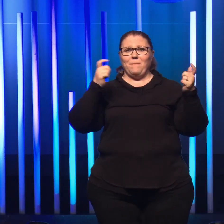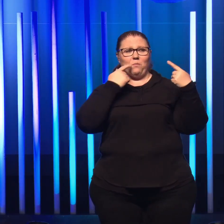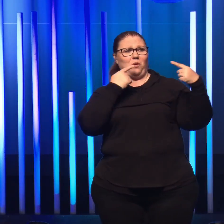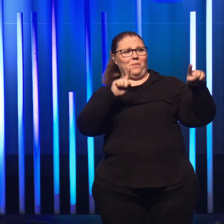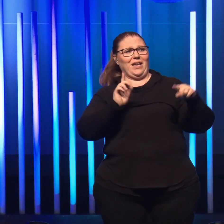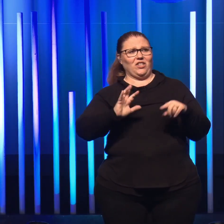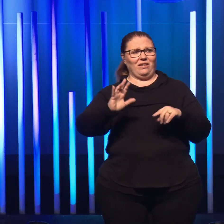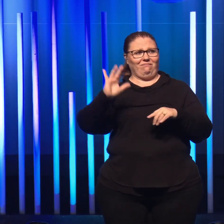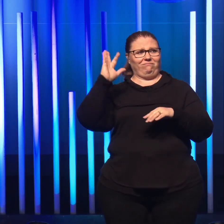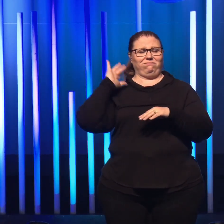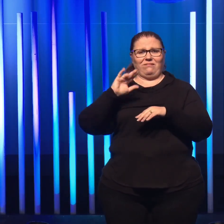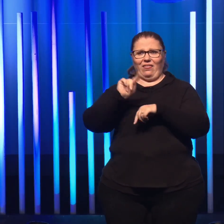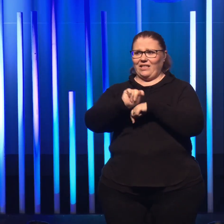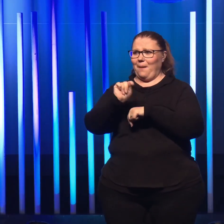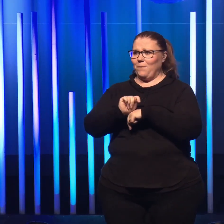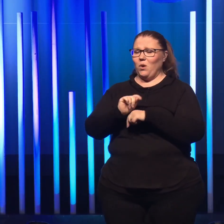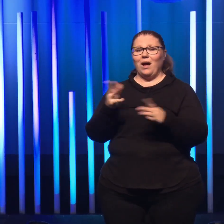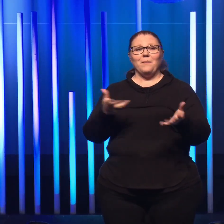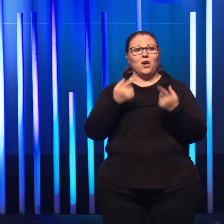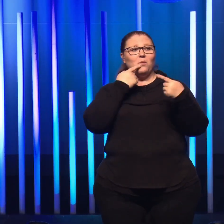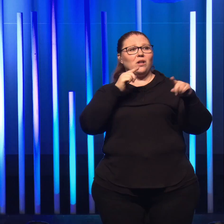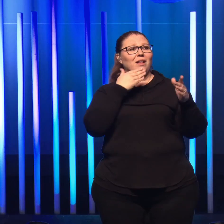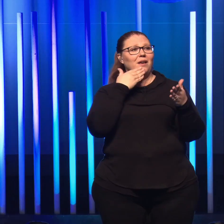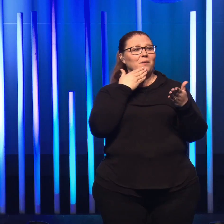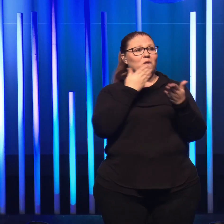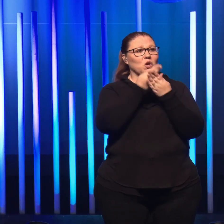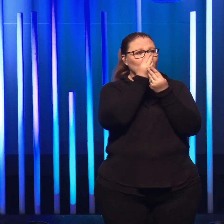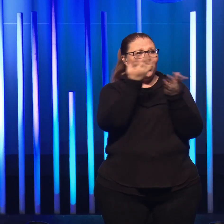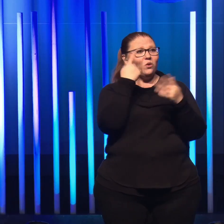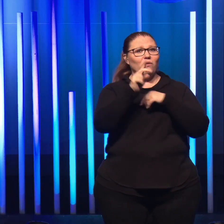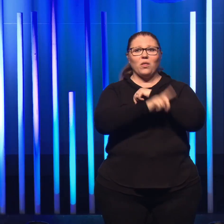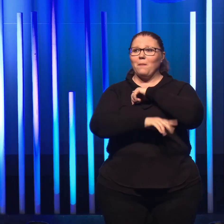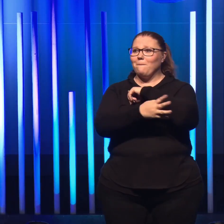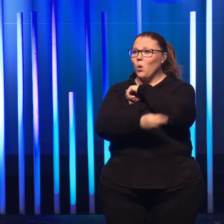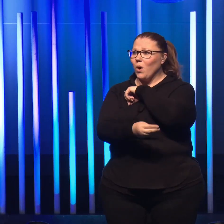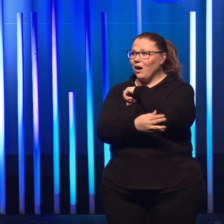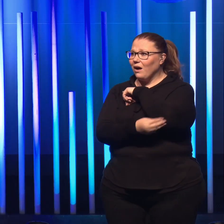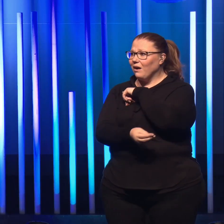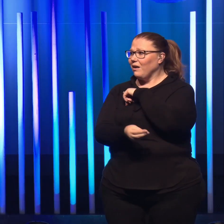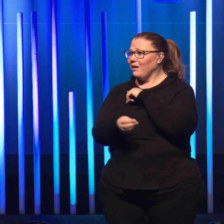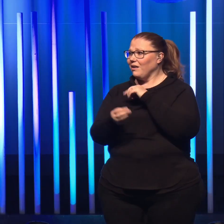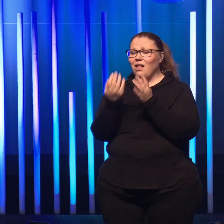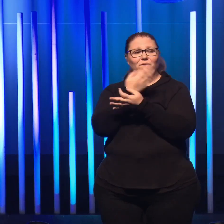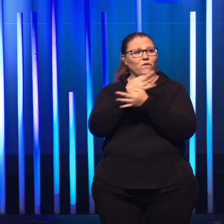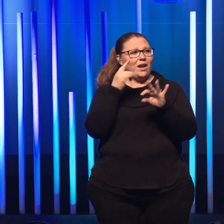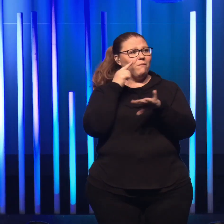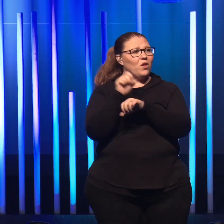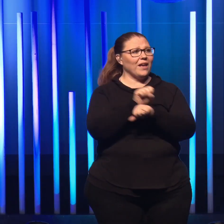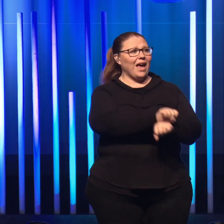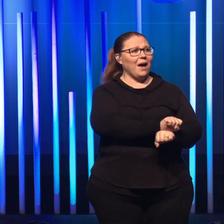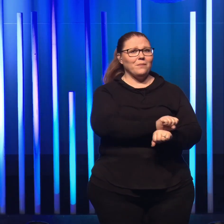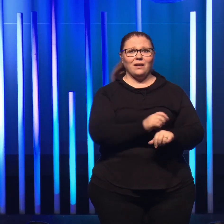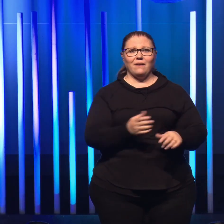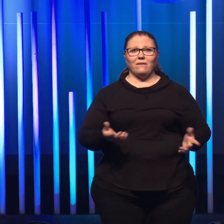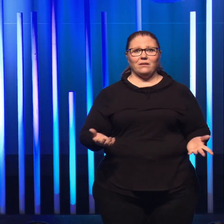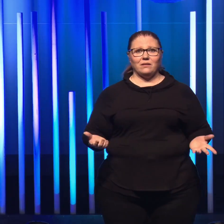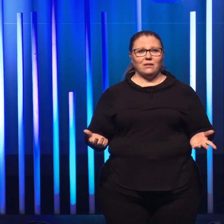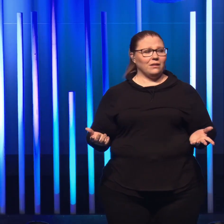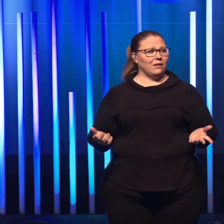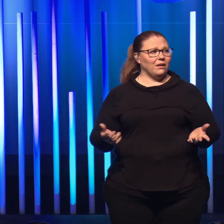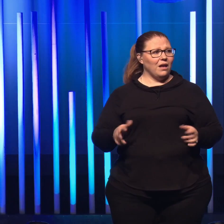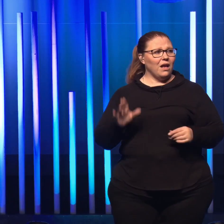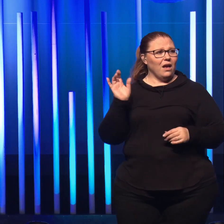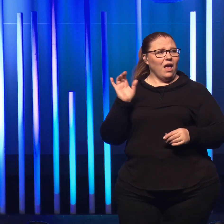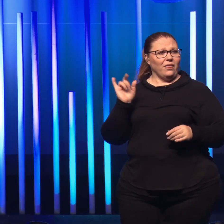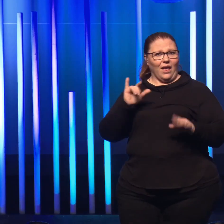in the temple. I'm here to proclaim good news to the poor, freedom to the captives. Right? That's the